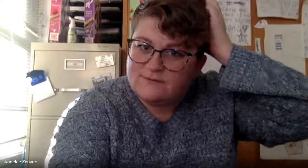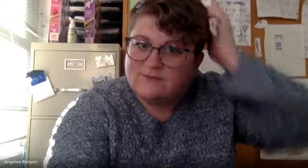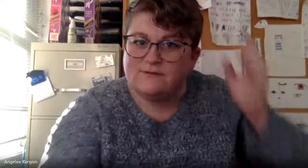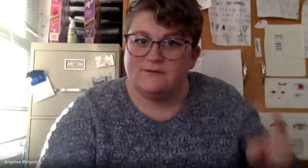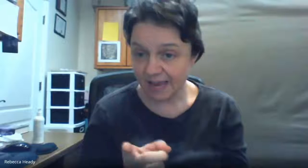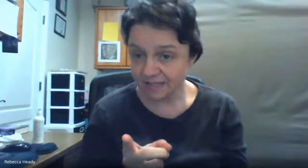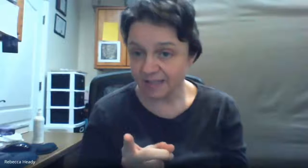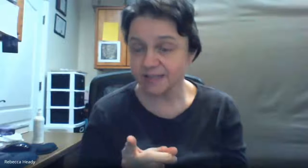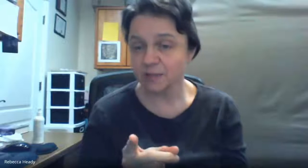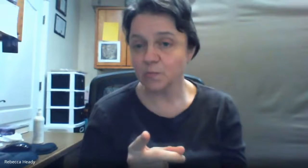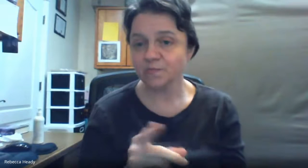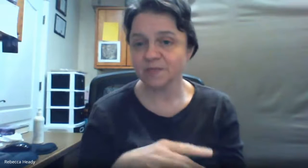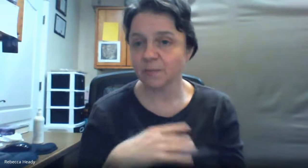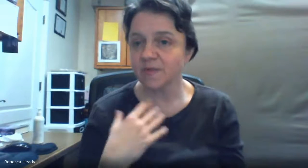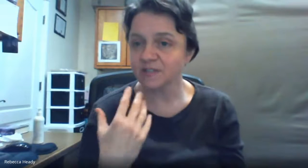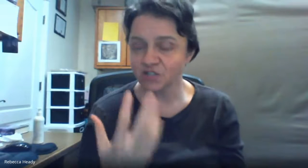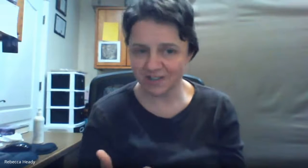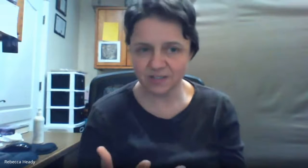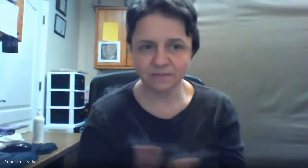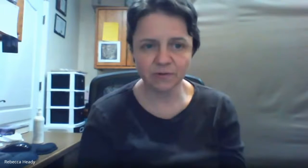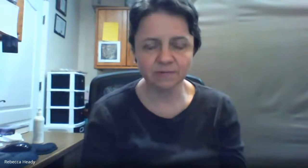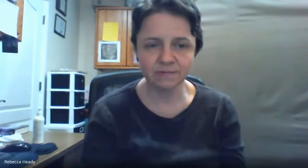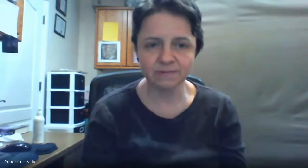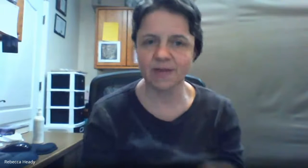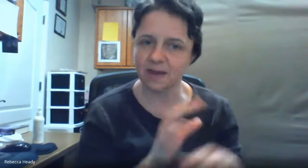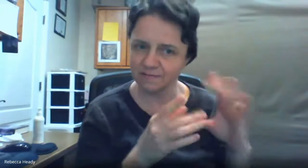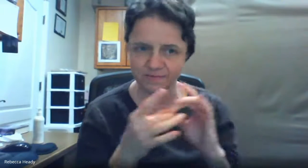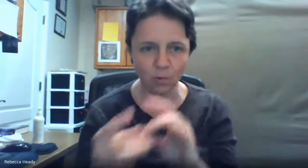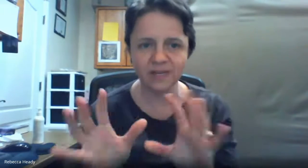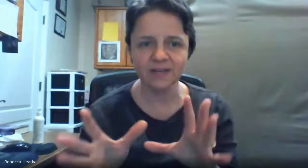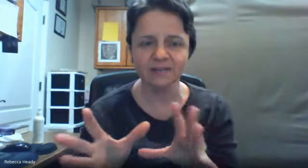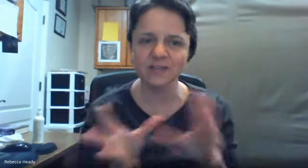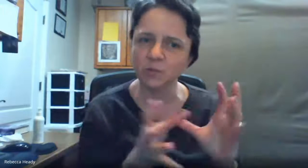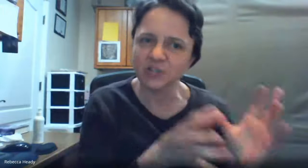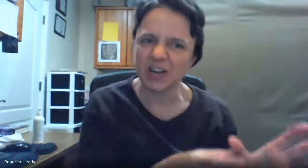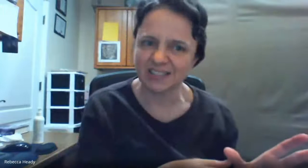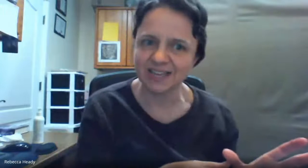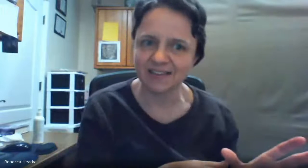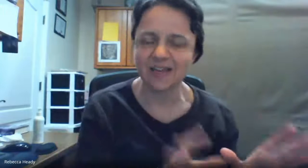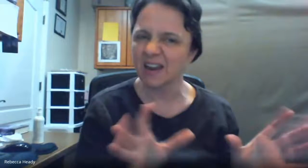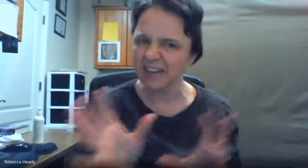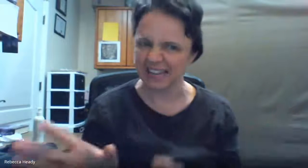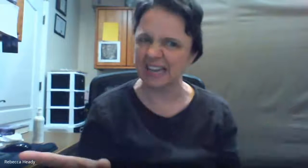This is an ASLism, something that's just for kind of only, doesn't really translate, kind of like an